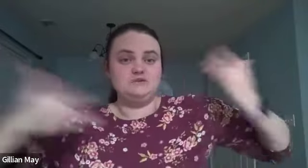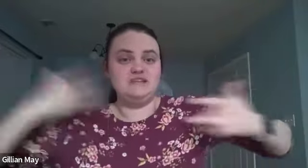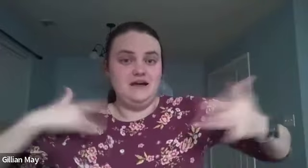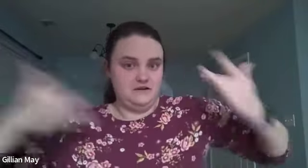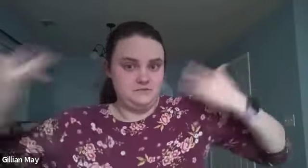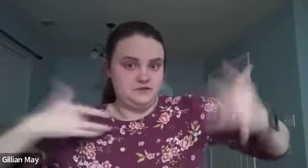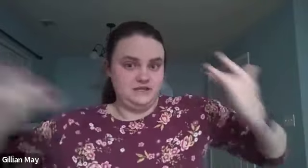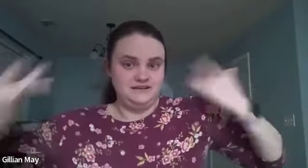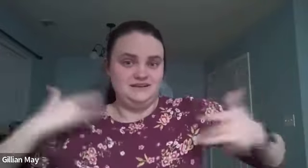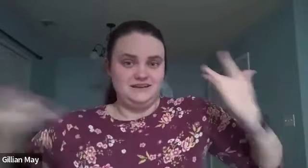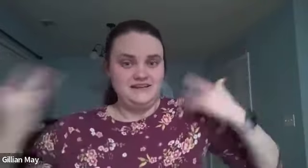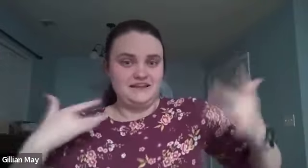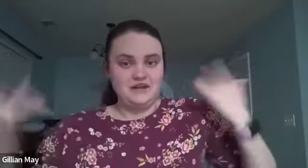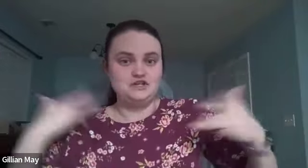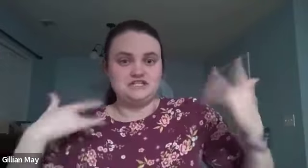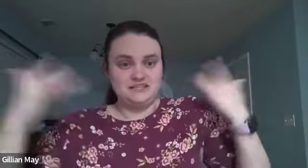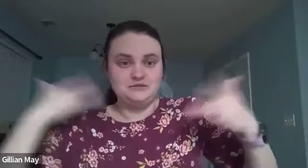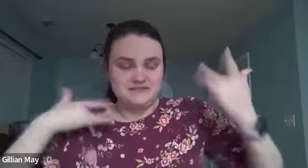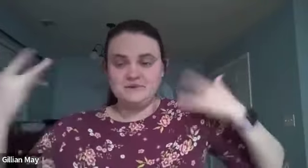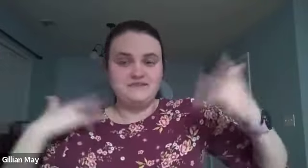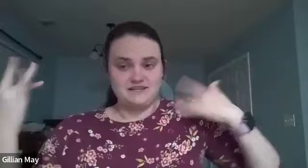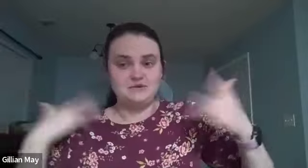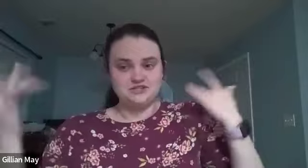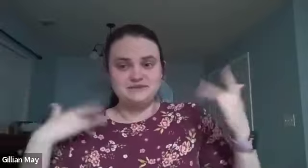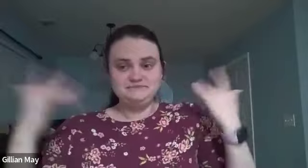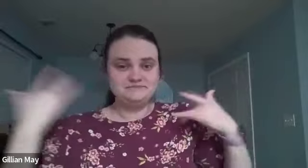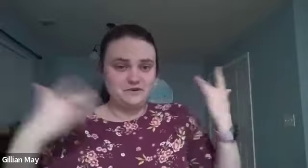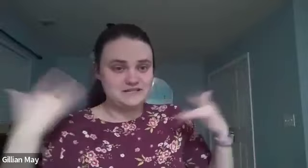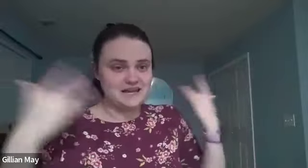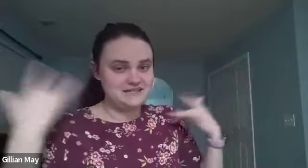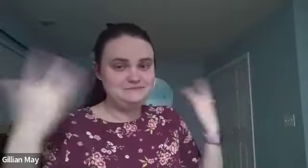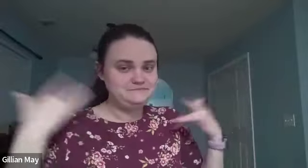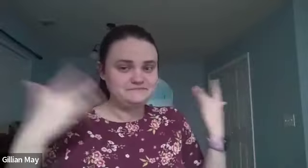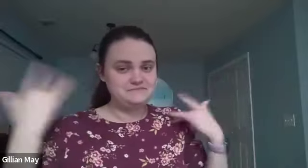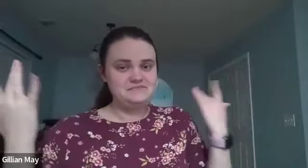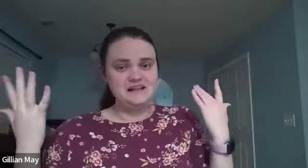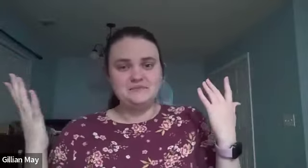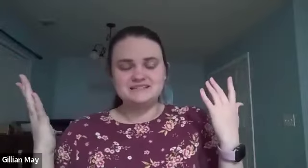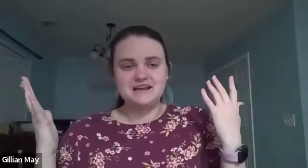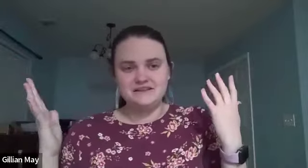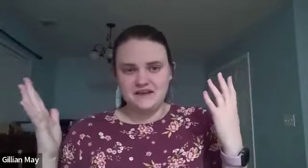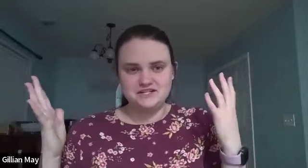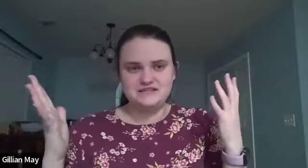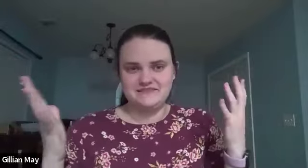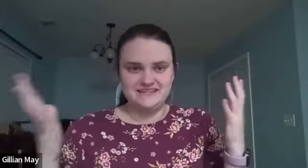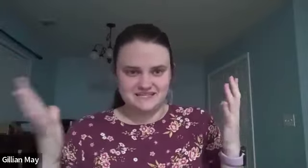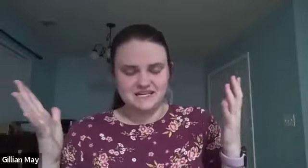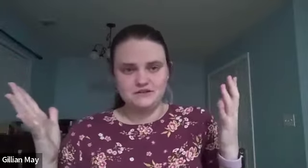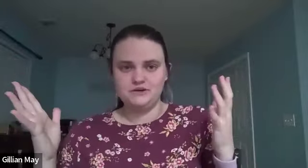almost like a helicopter speed. Like they are just like doing this big fast motion for excited. It's kind of like that shows like the intensity of like when you're